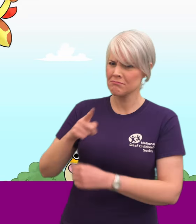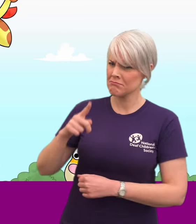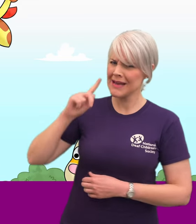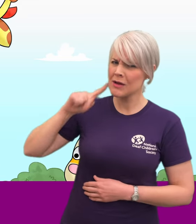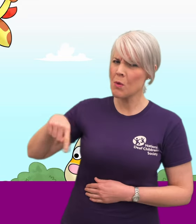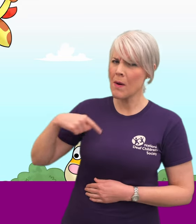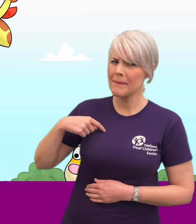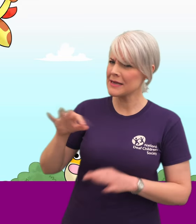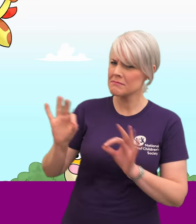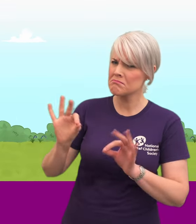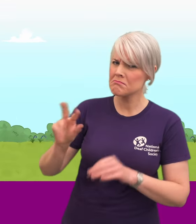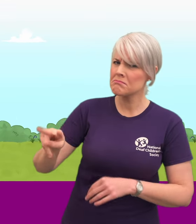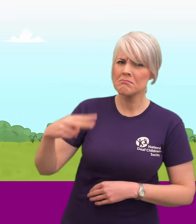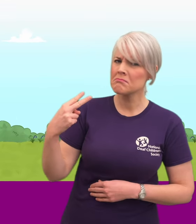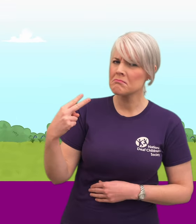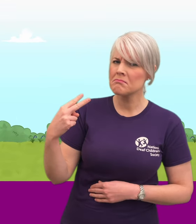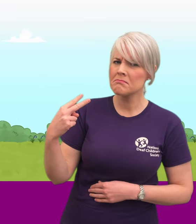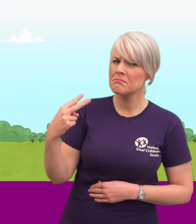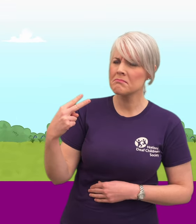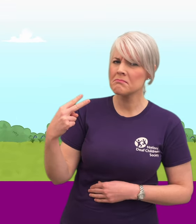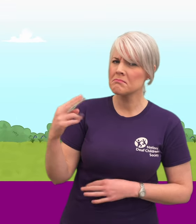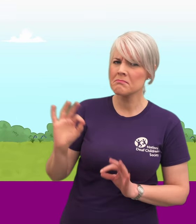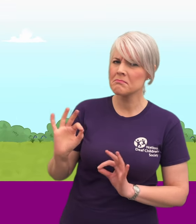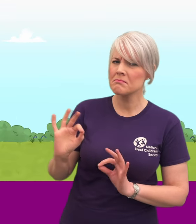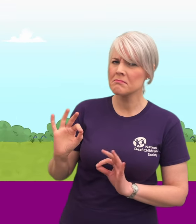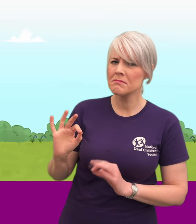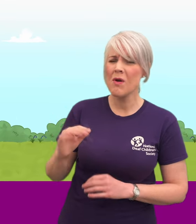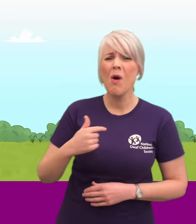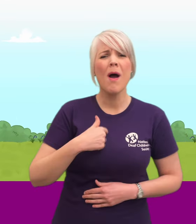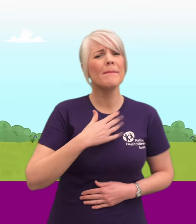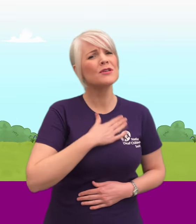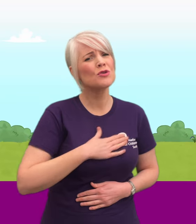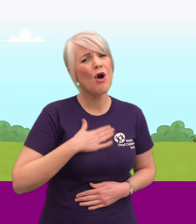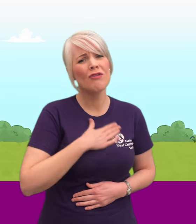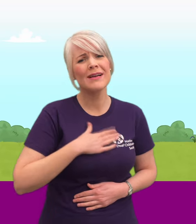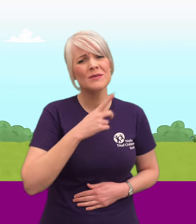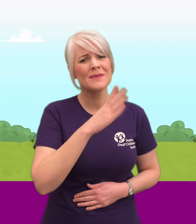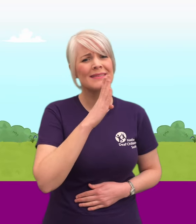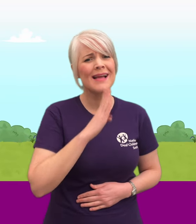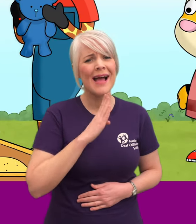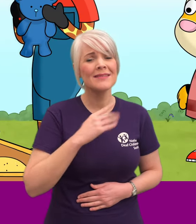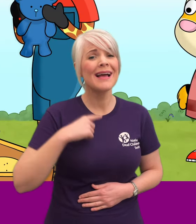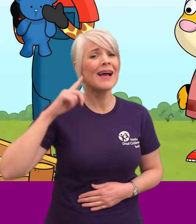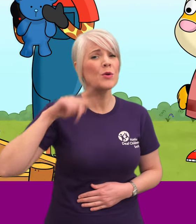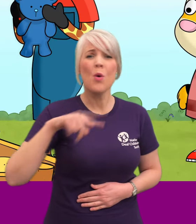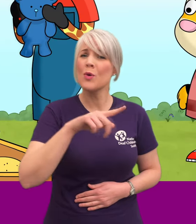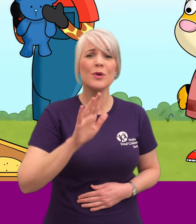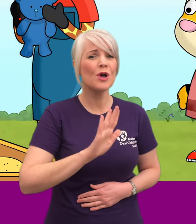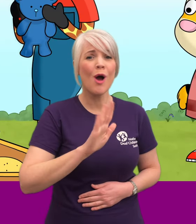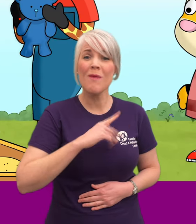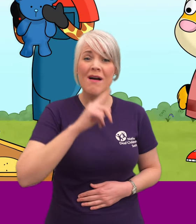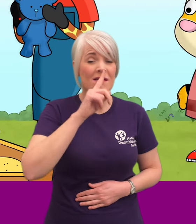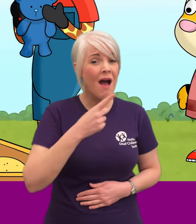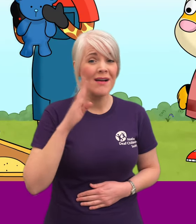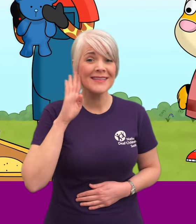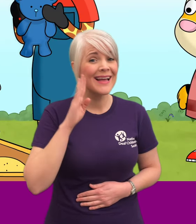I thought you were ignoring me because you didn't turn around. I'm sorry you felt sad, I wasn't ignoring